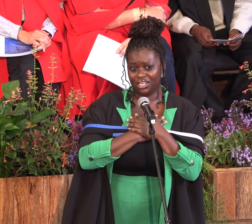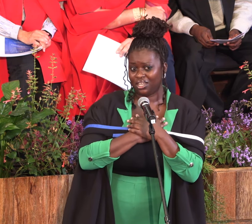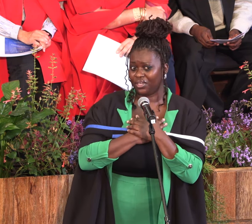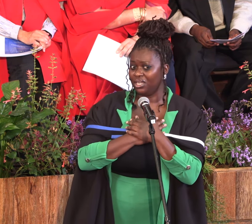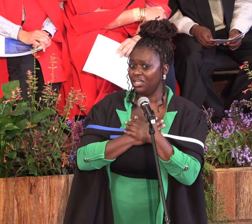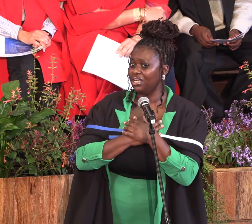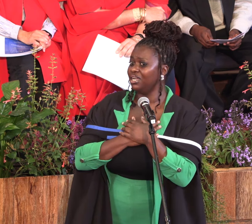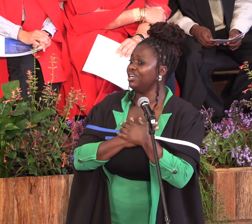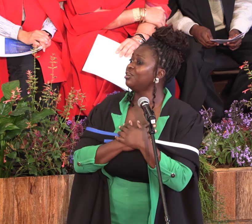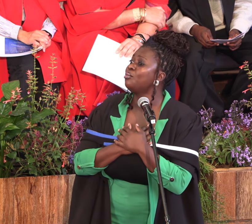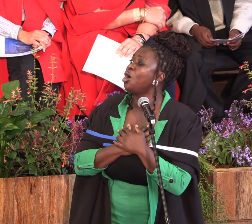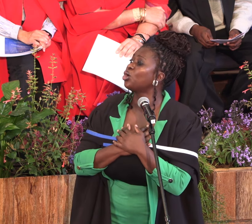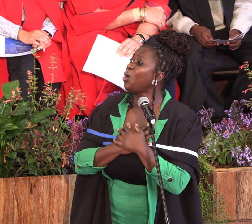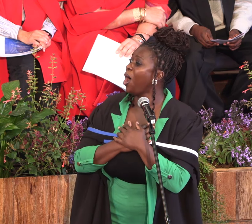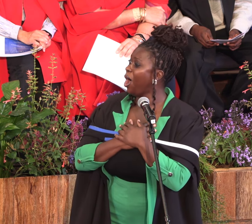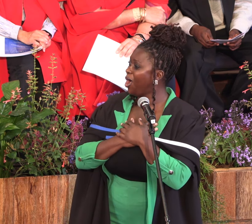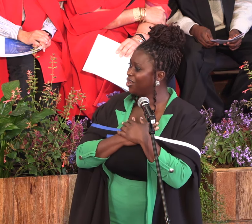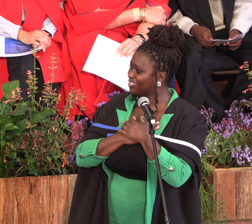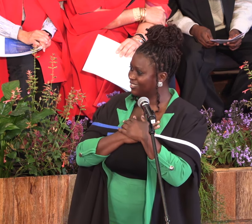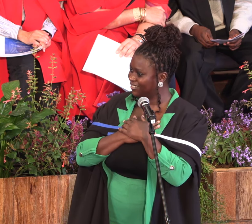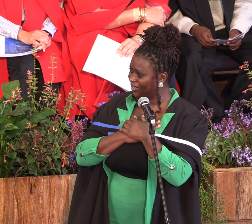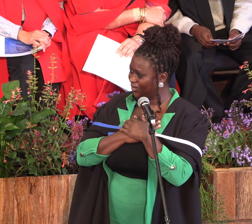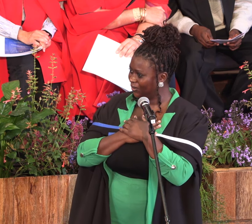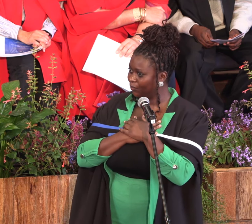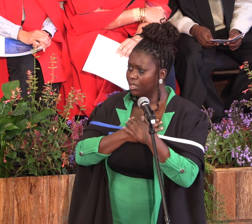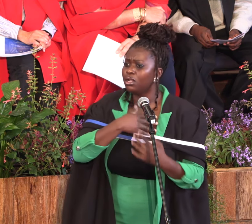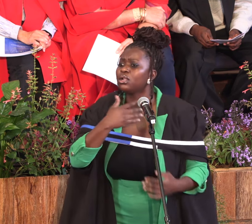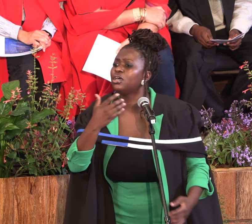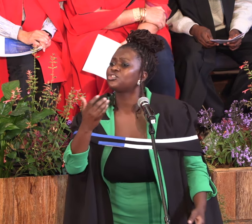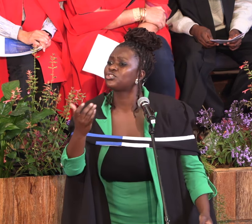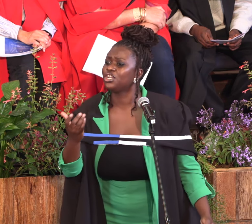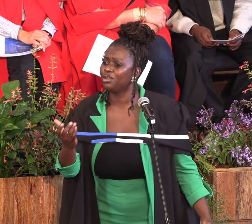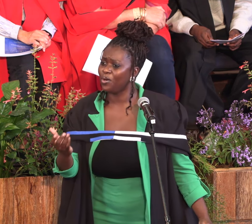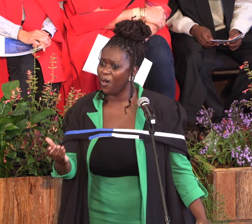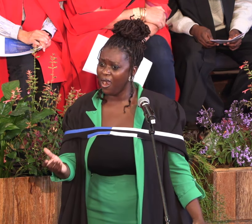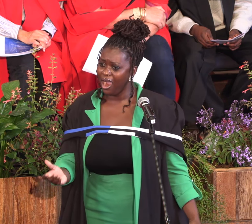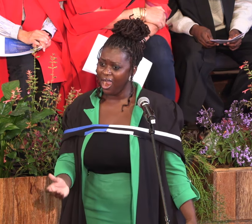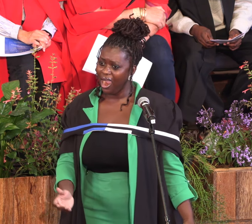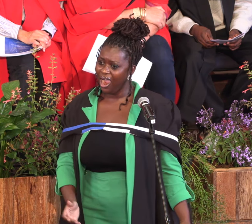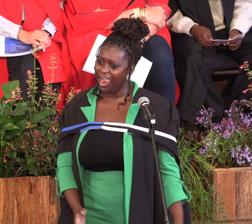Yeah.